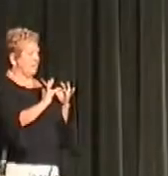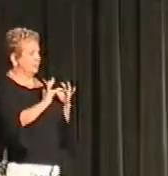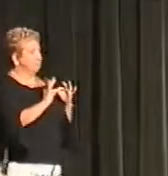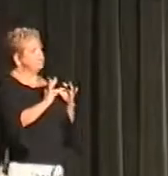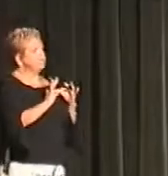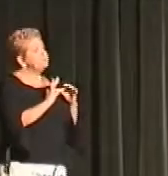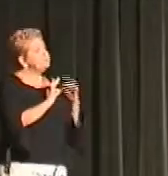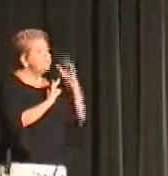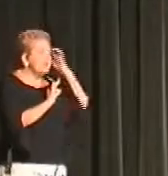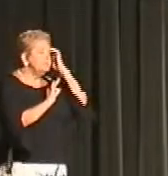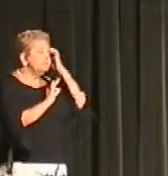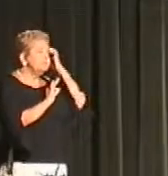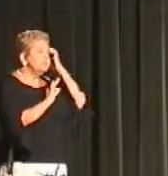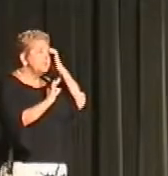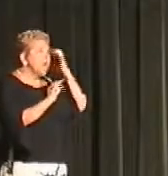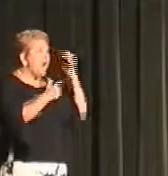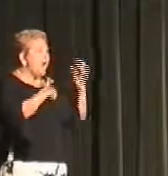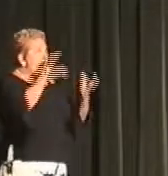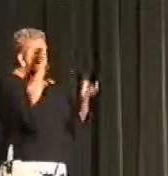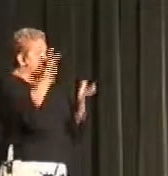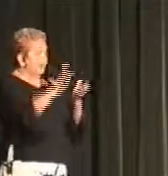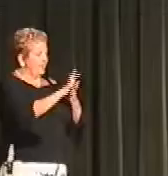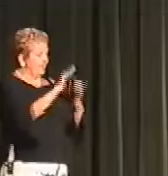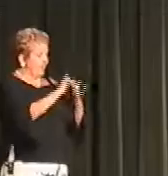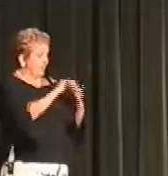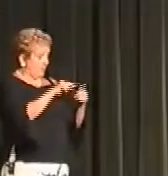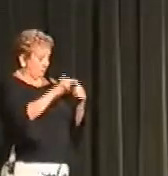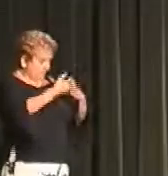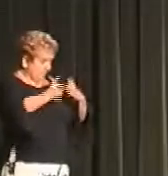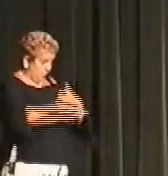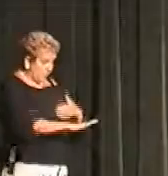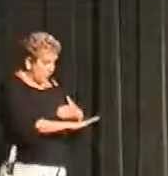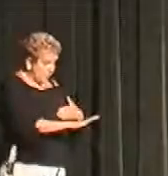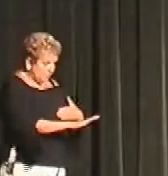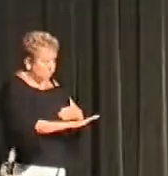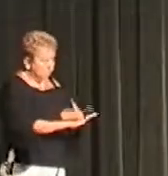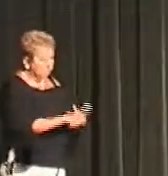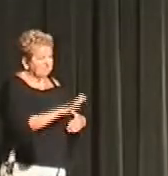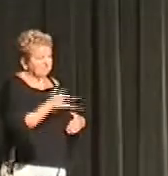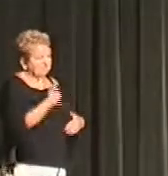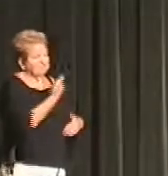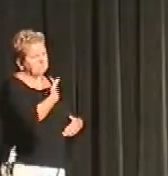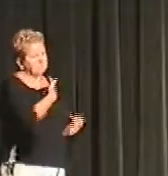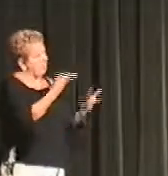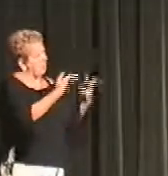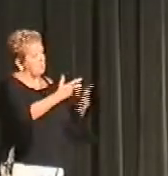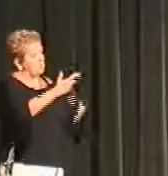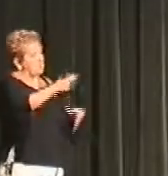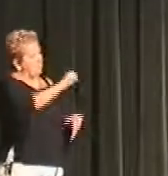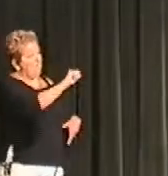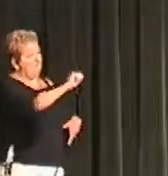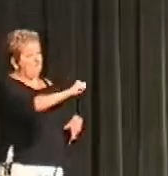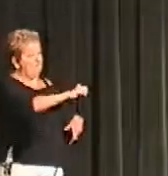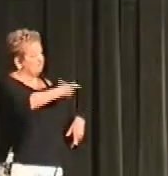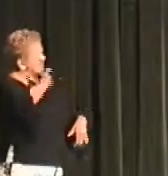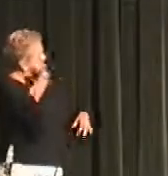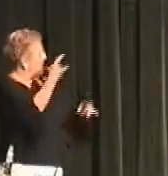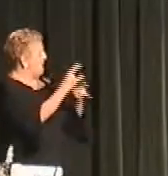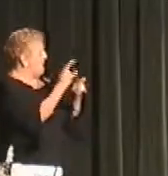I'm one of those people that believes I was born an alcoholic, and I don't want to have a philosophical discussion with any of you about that after the meeting. It's just what I believe. And I believe it because